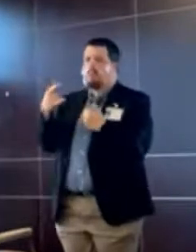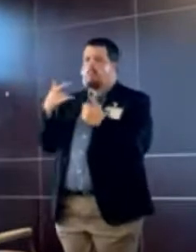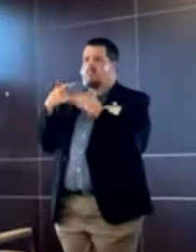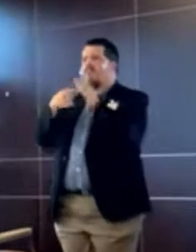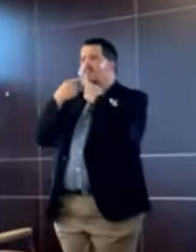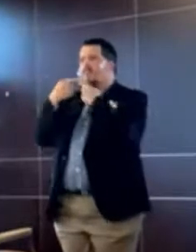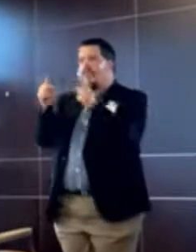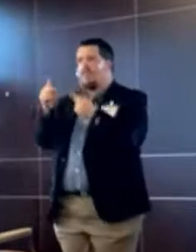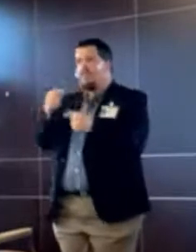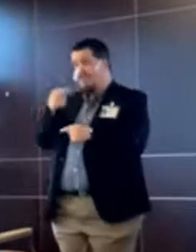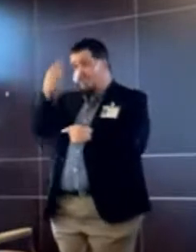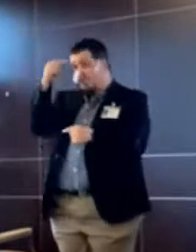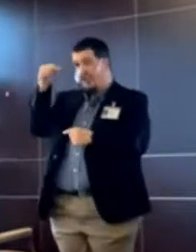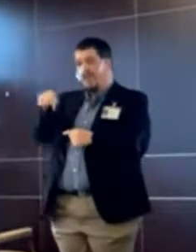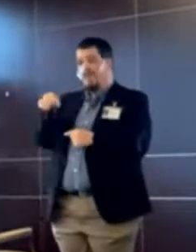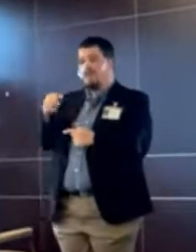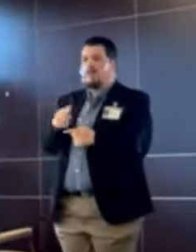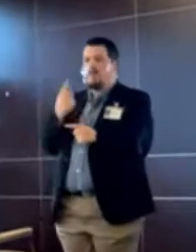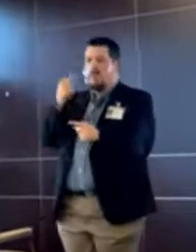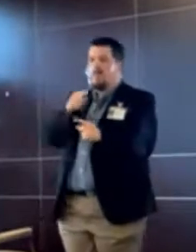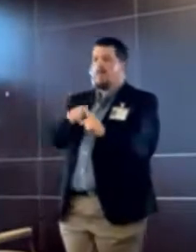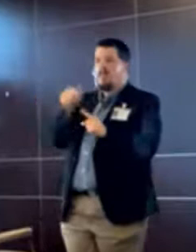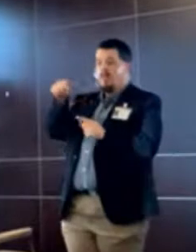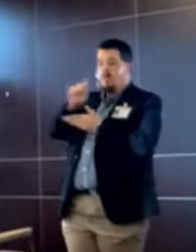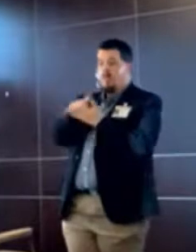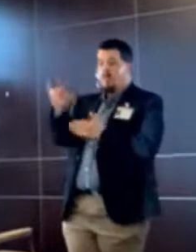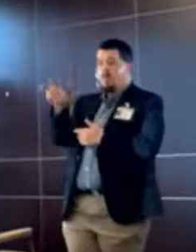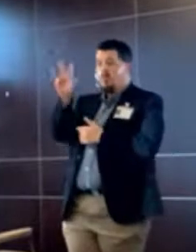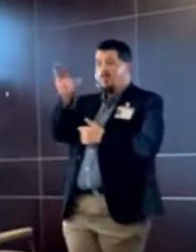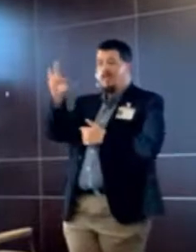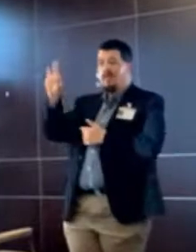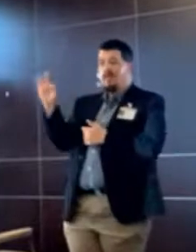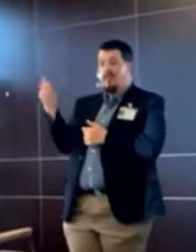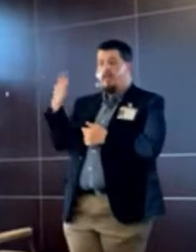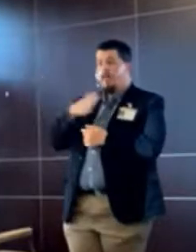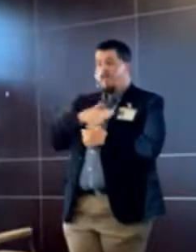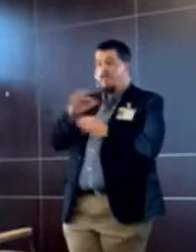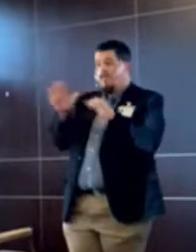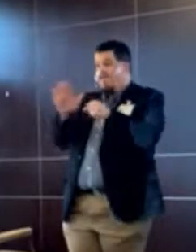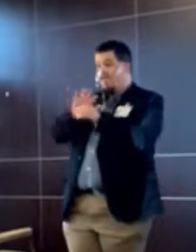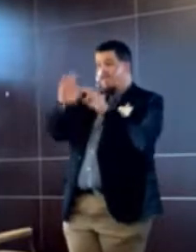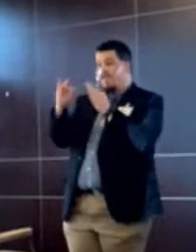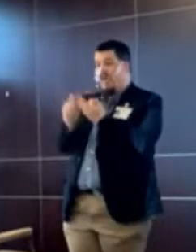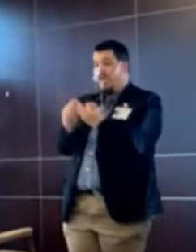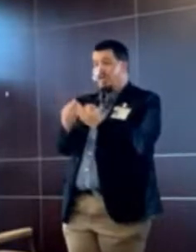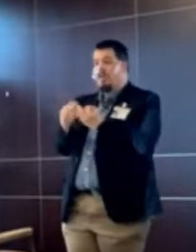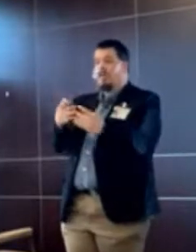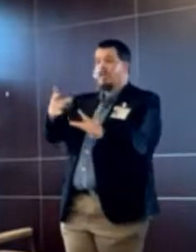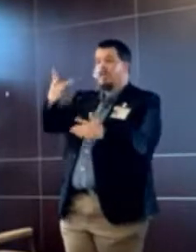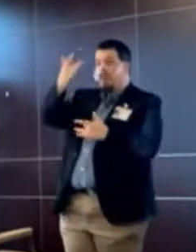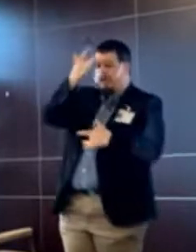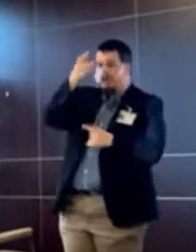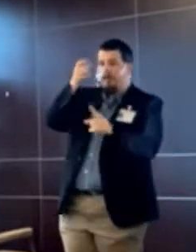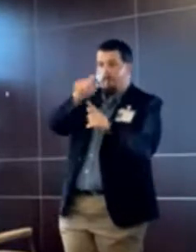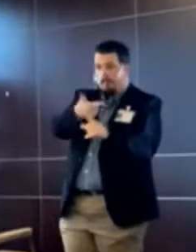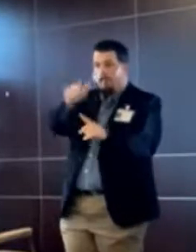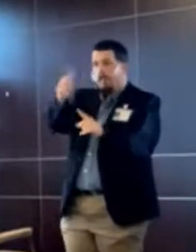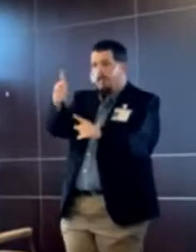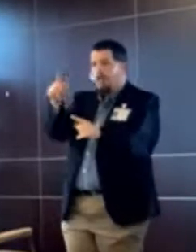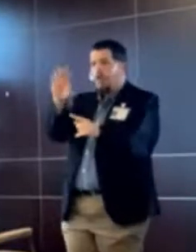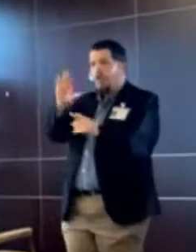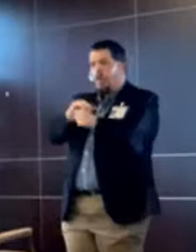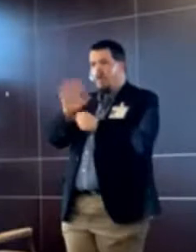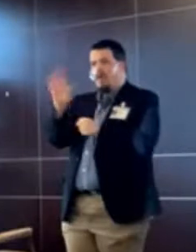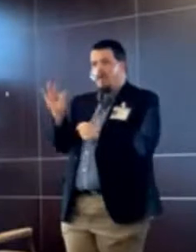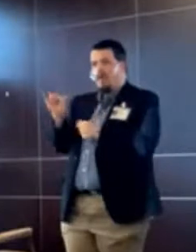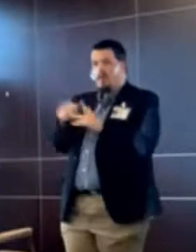So this is for him. The week of July 9th, my entire family, one by one, was diagnosed with COVID-19, beginning